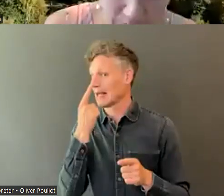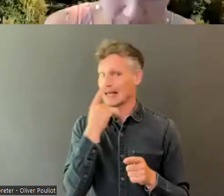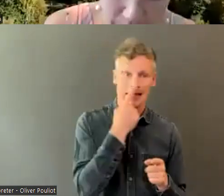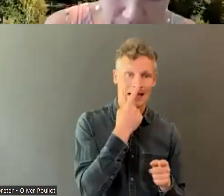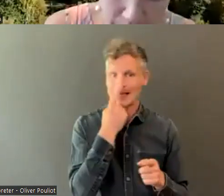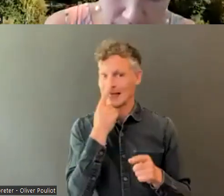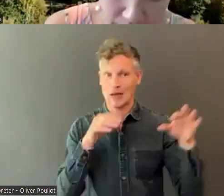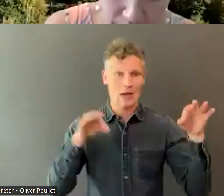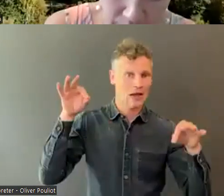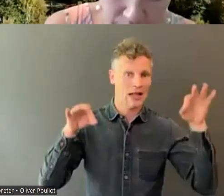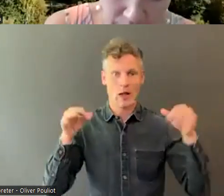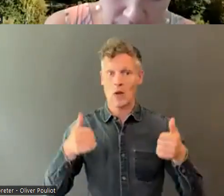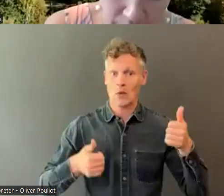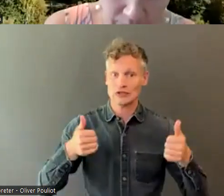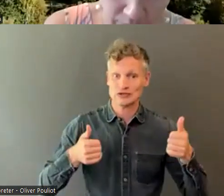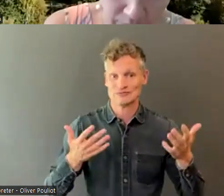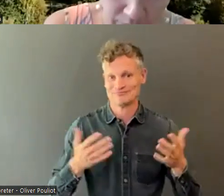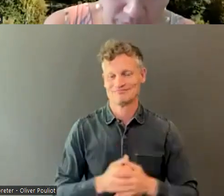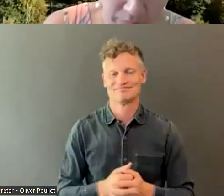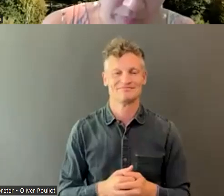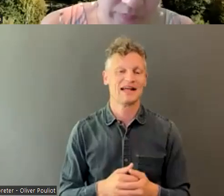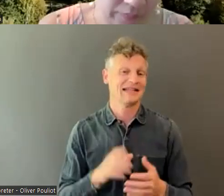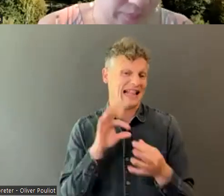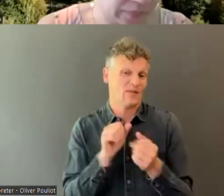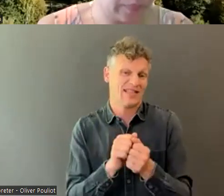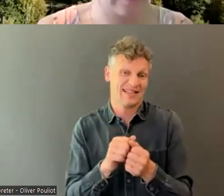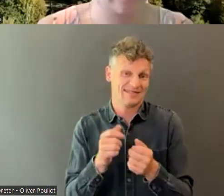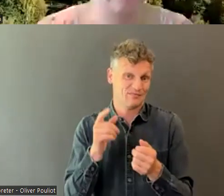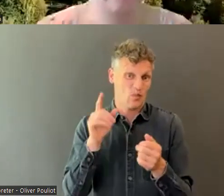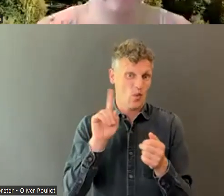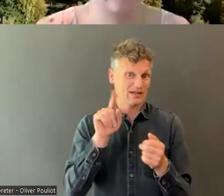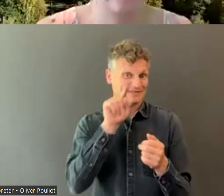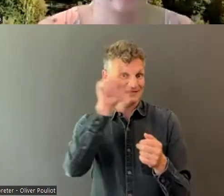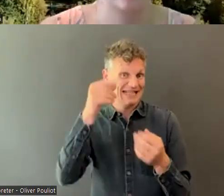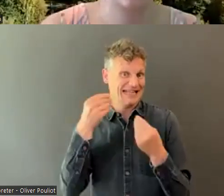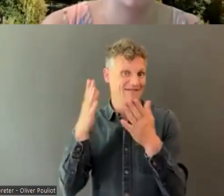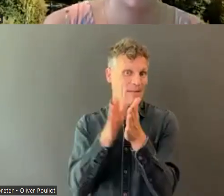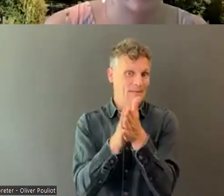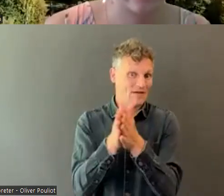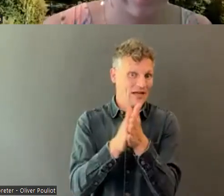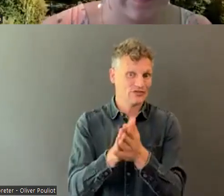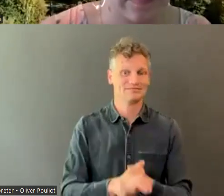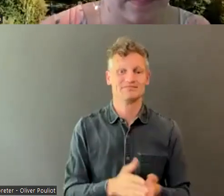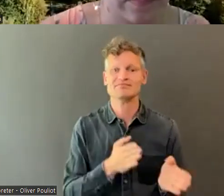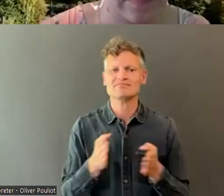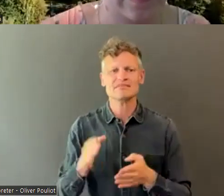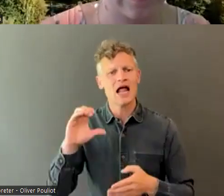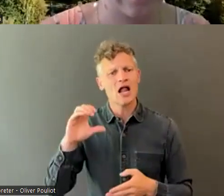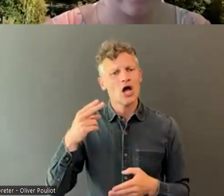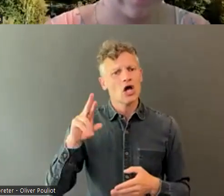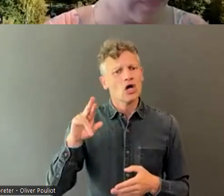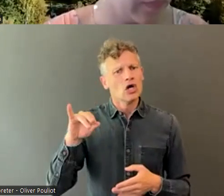indeed. Chris, you've been trying to persuade procurement to only buy accessible stuff for a long time. What do you find are the